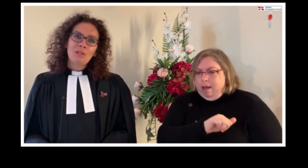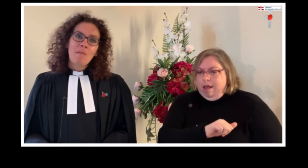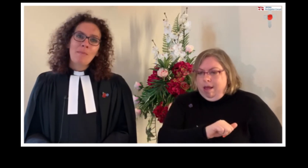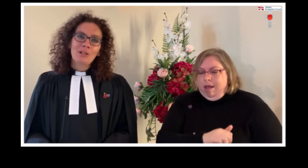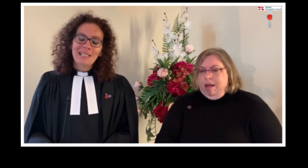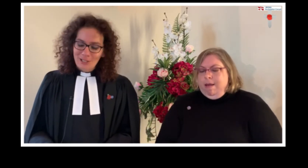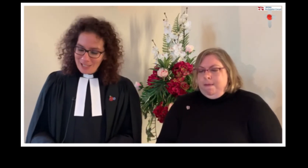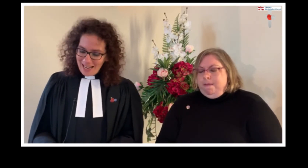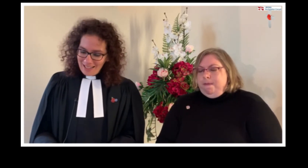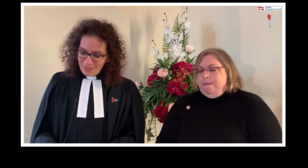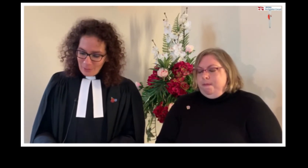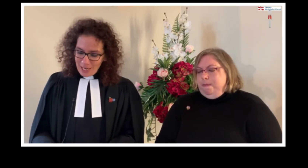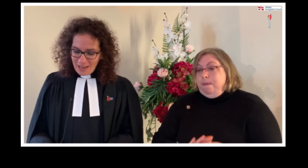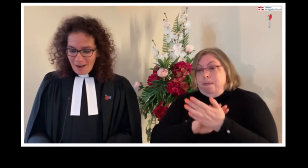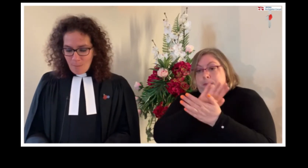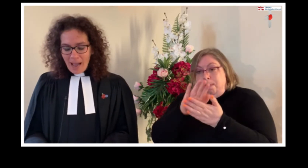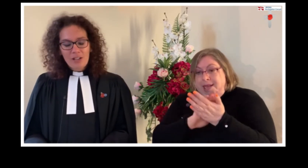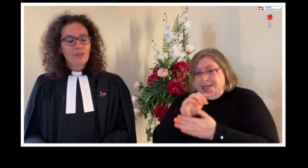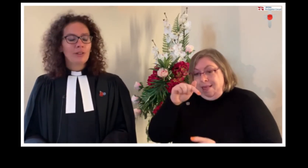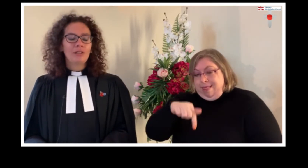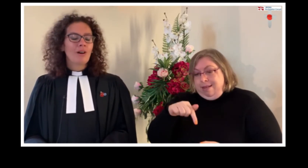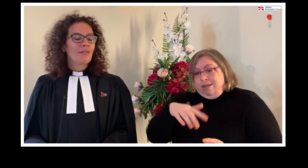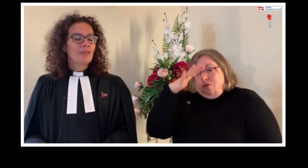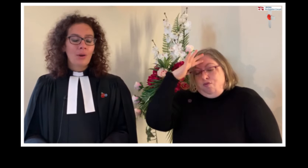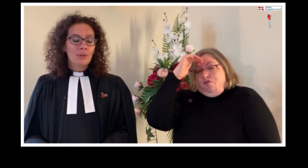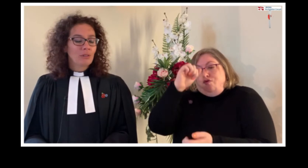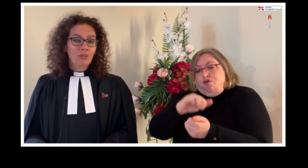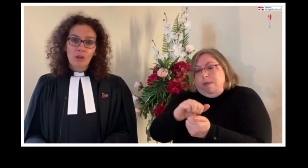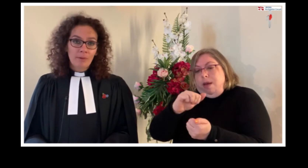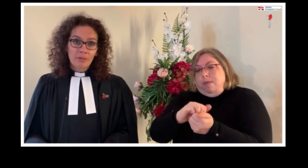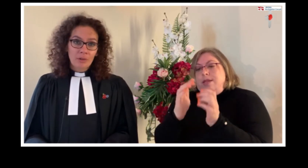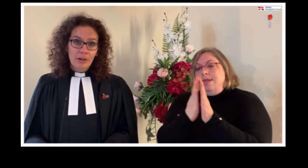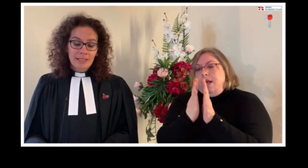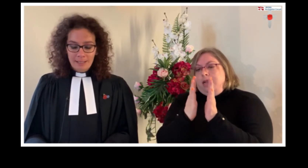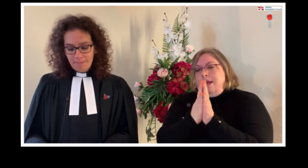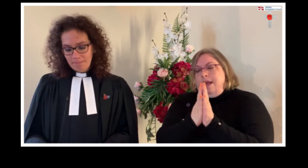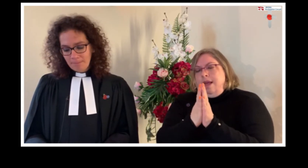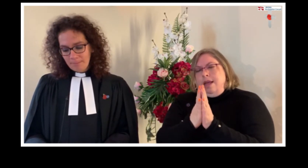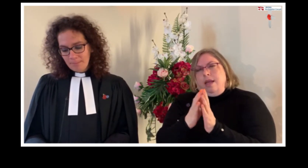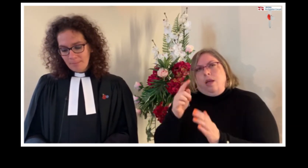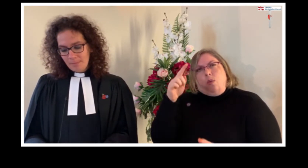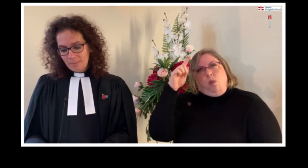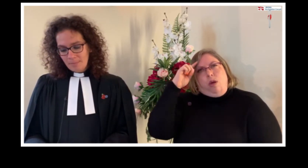So this Remembrance Sunday, we are mindful of those who have gone before us,